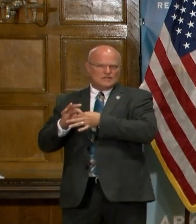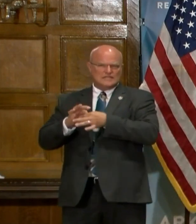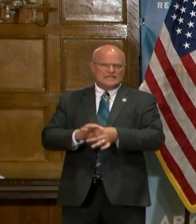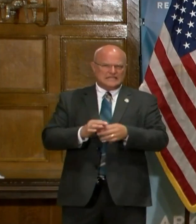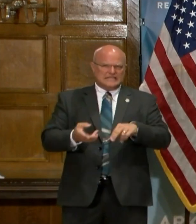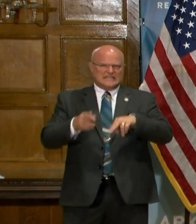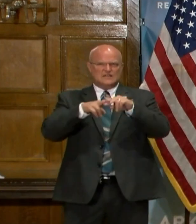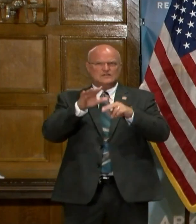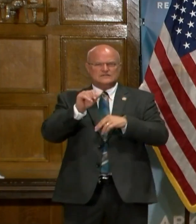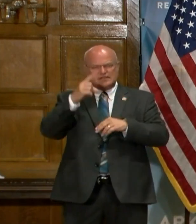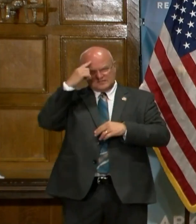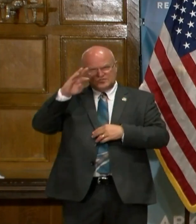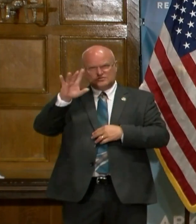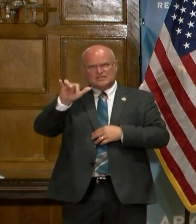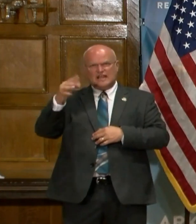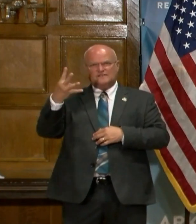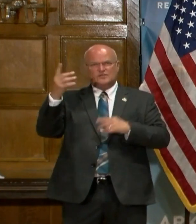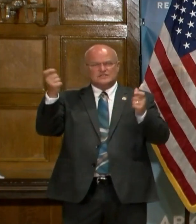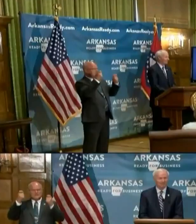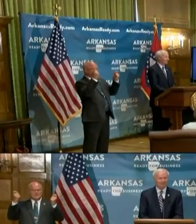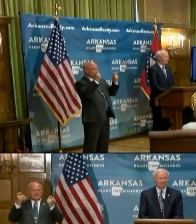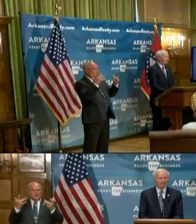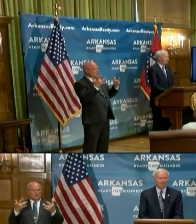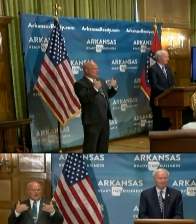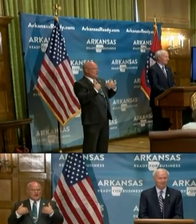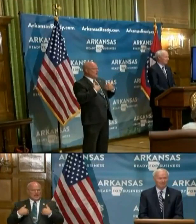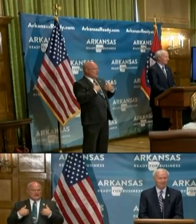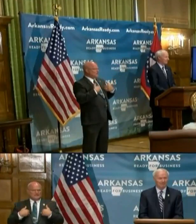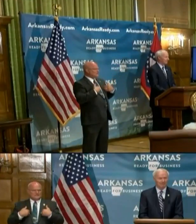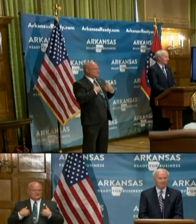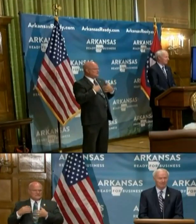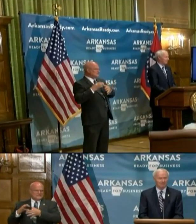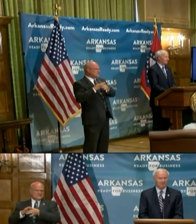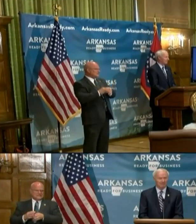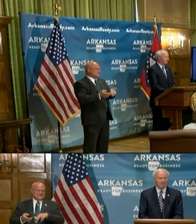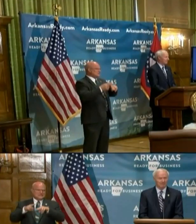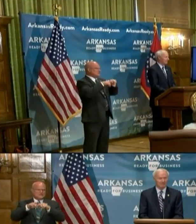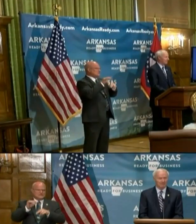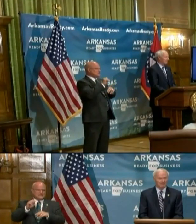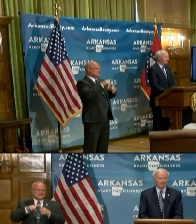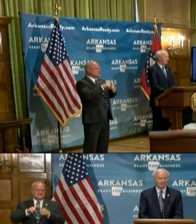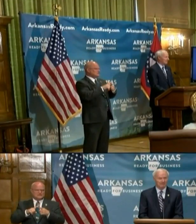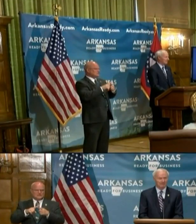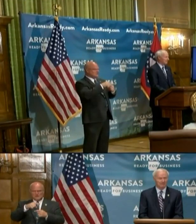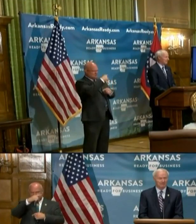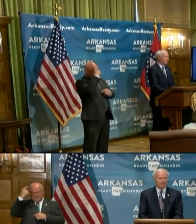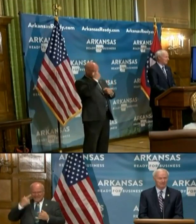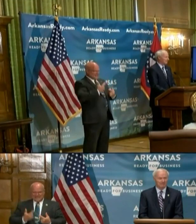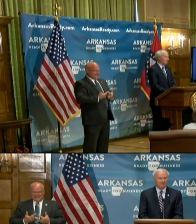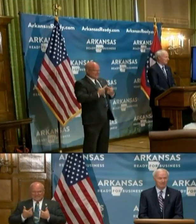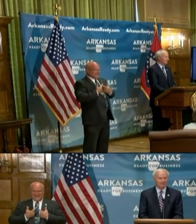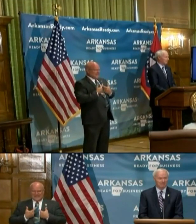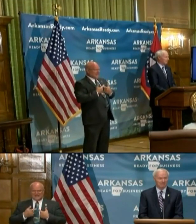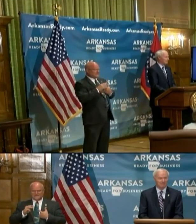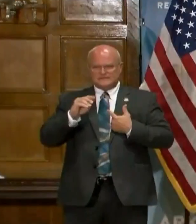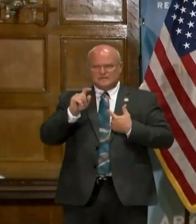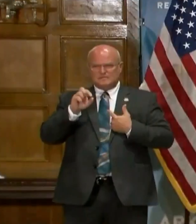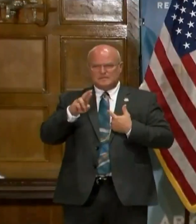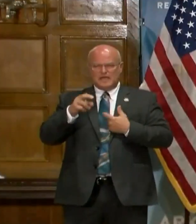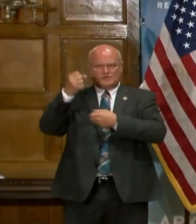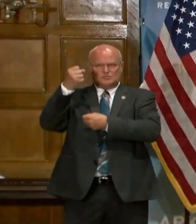an increase of cases to the July 4th celebration, why haven't you linked an increase of cases to the Black Lives Matter protests in the state?